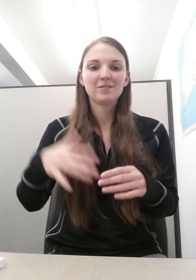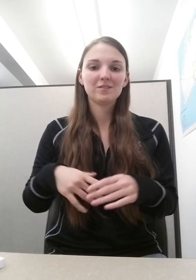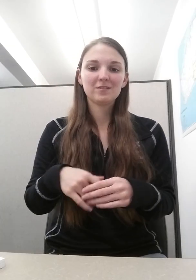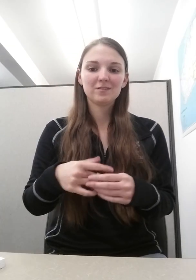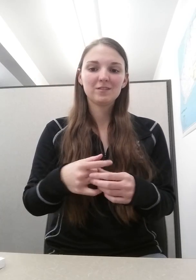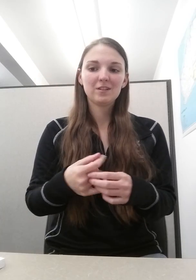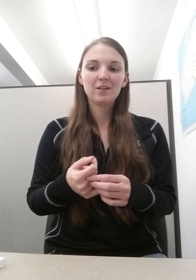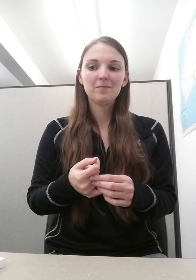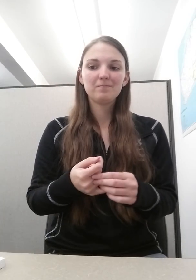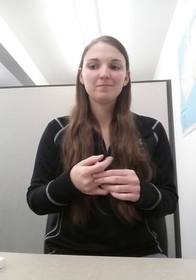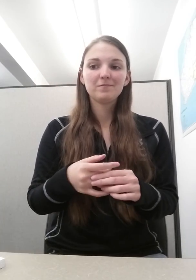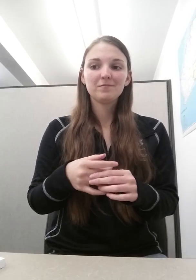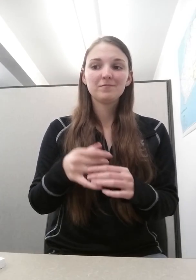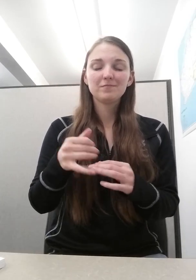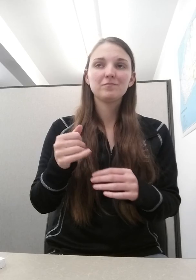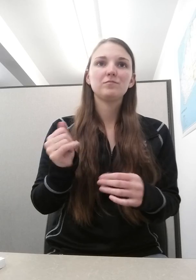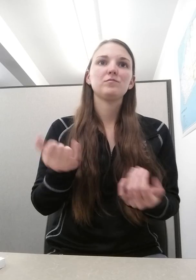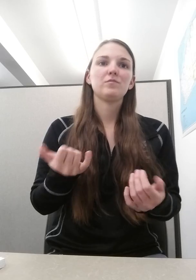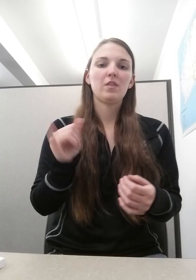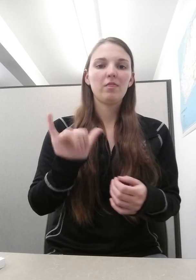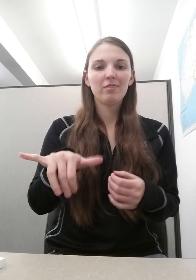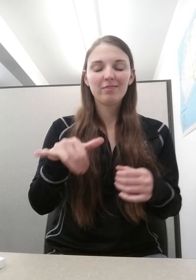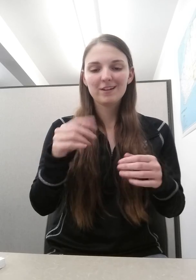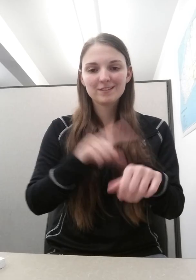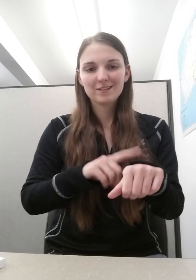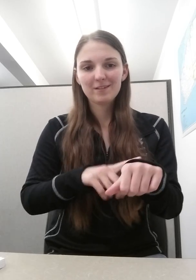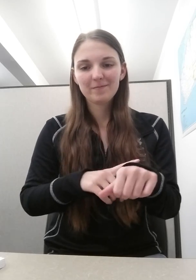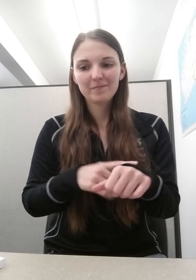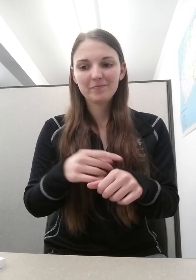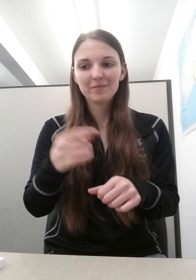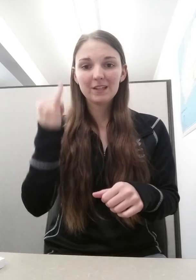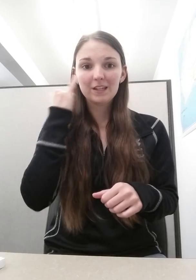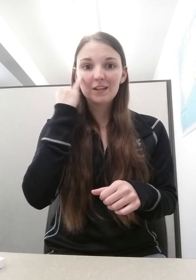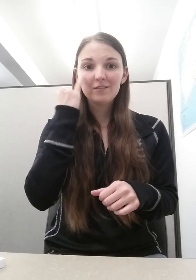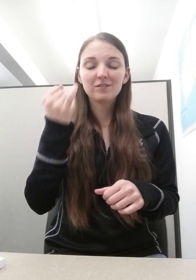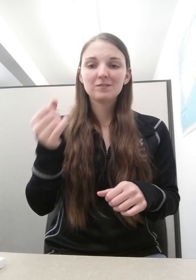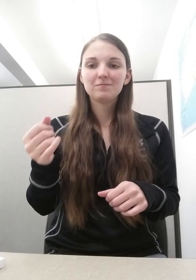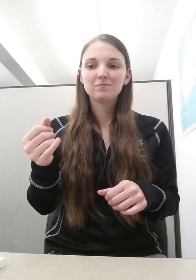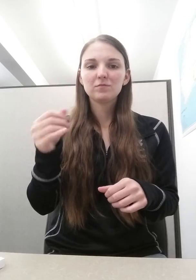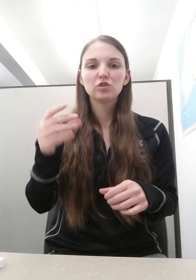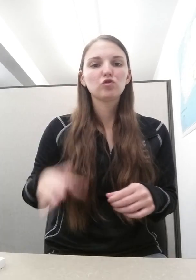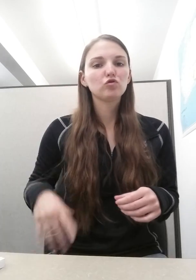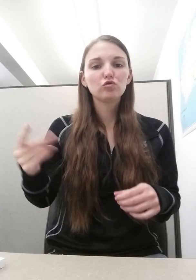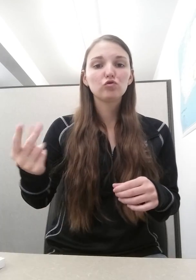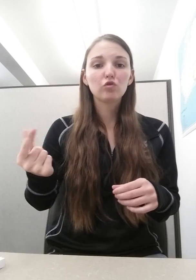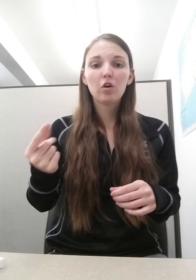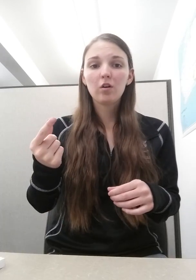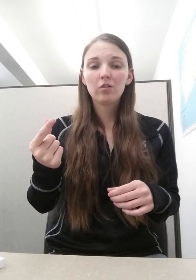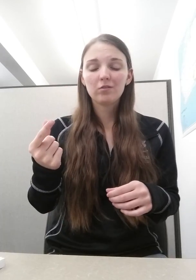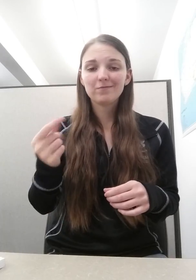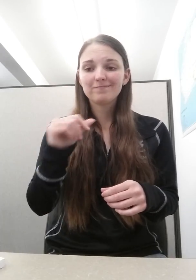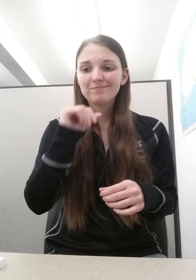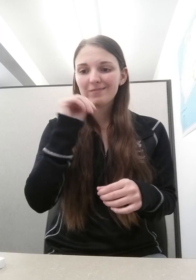fine. If your duck was caught wandering in the road, you paid a fine. If you were caught playing cards, you paid a